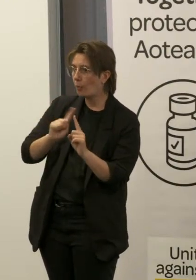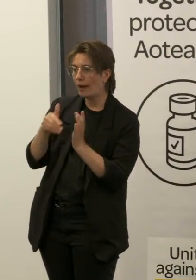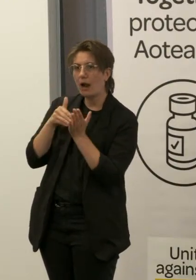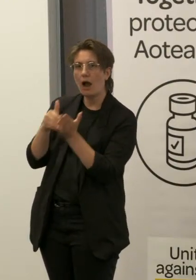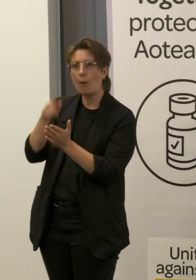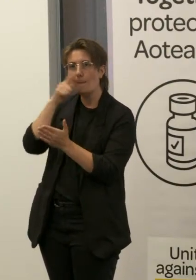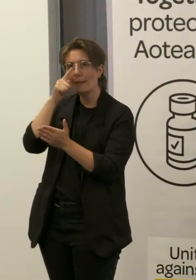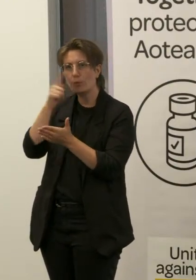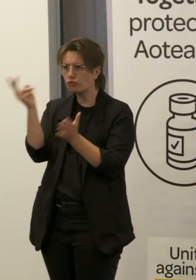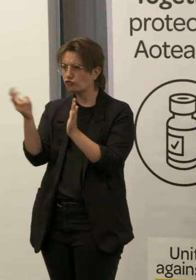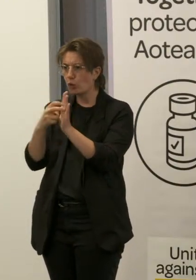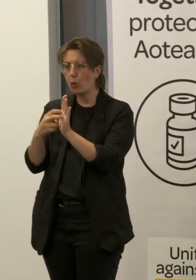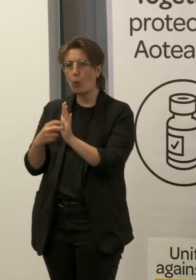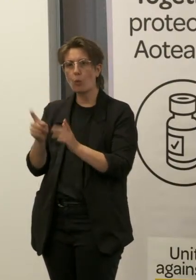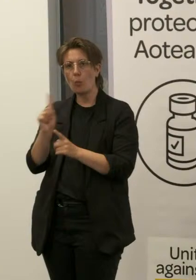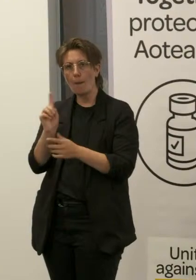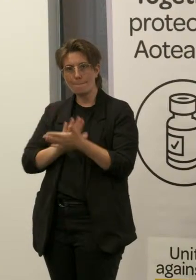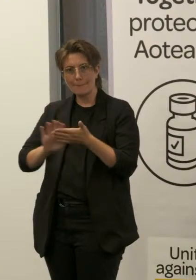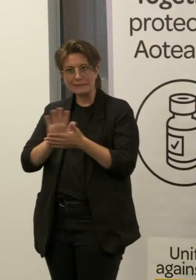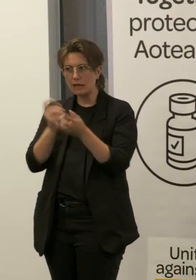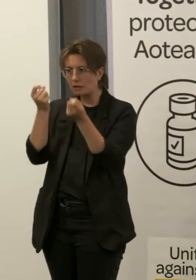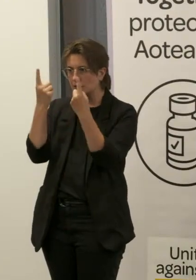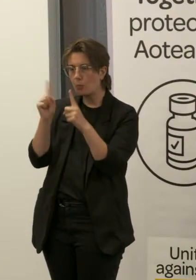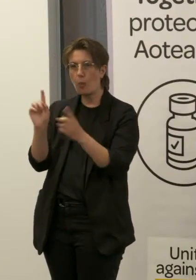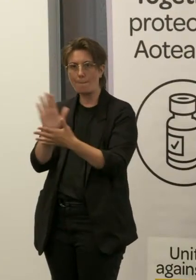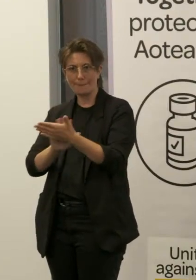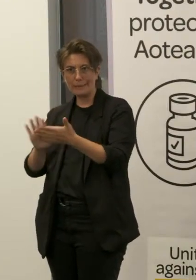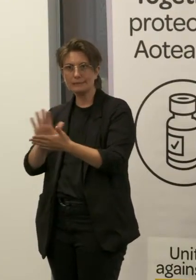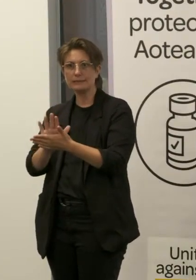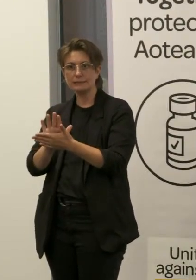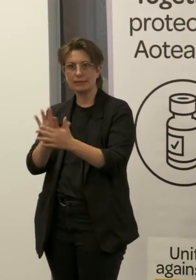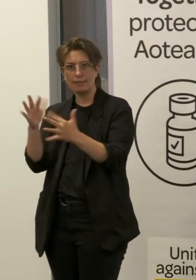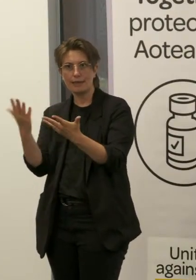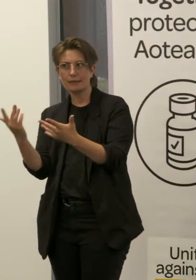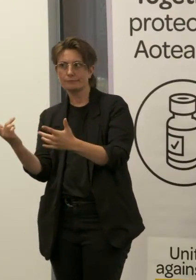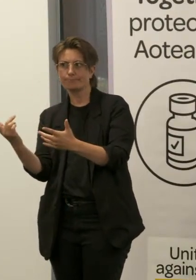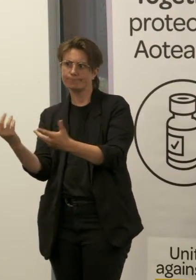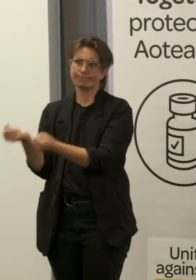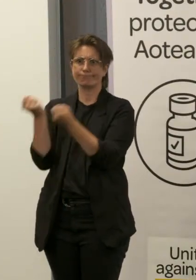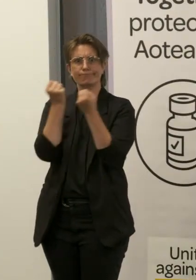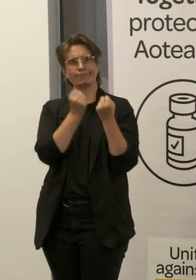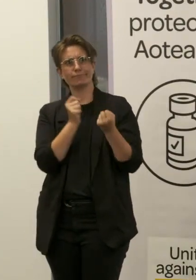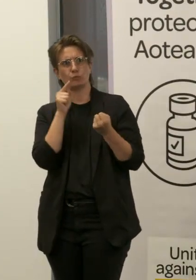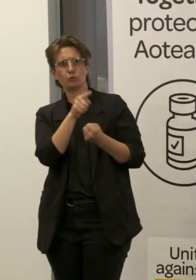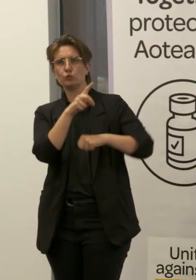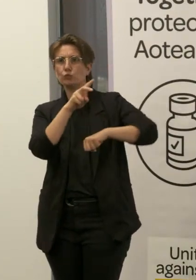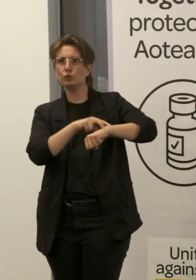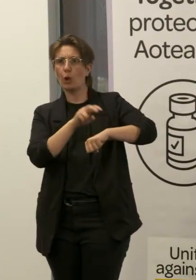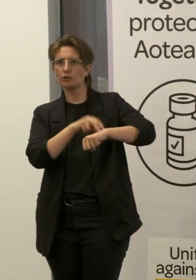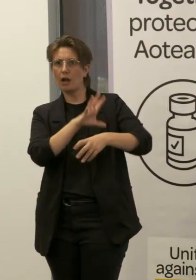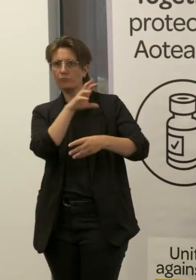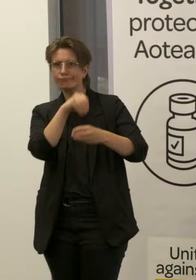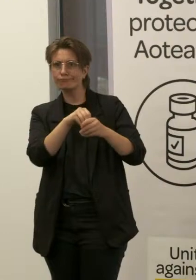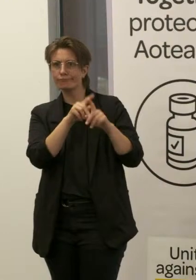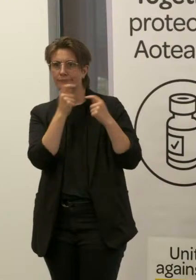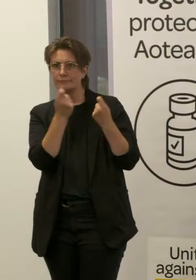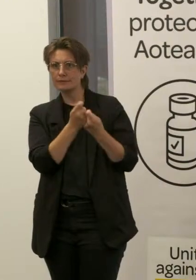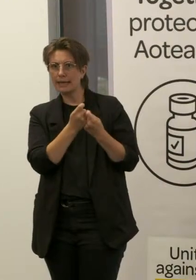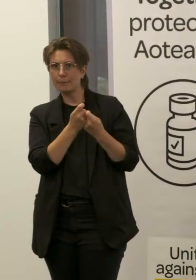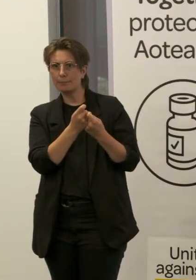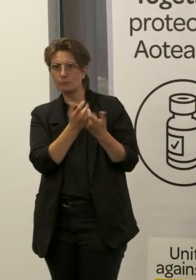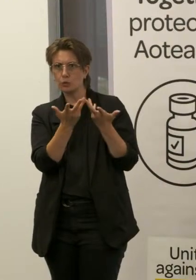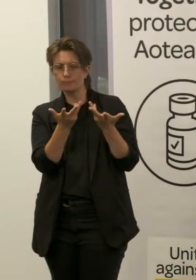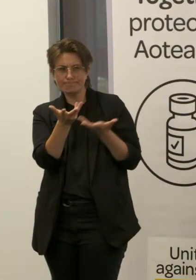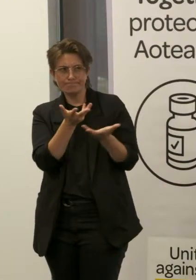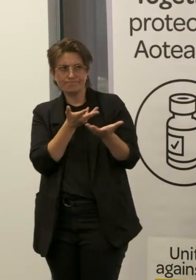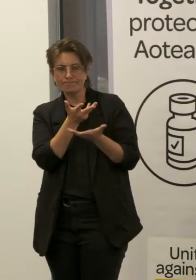and interpretation, and when necessary, come back to the clinicians who are part of that team and help understand whether that person